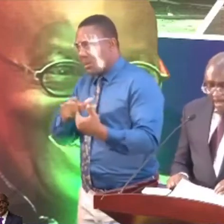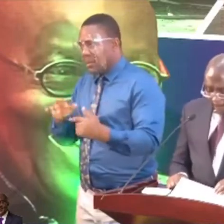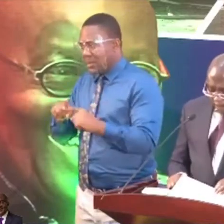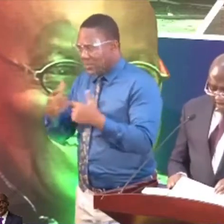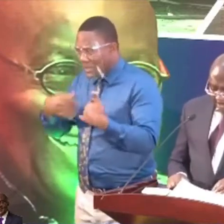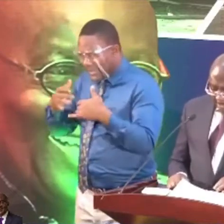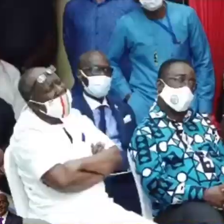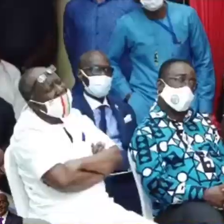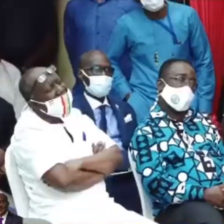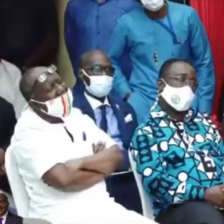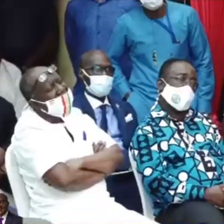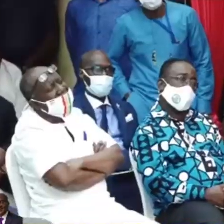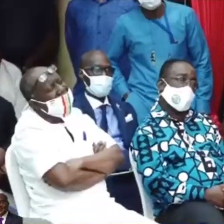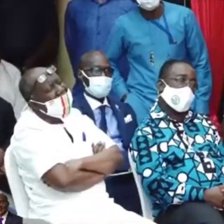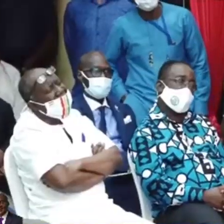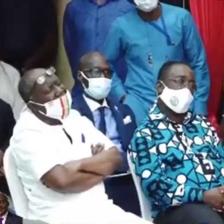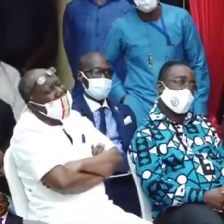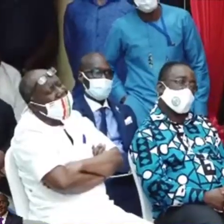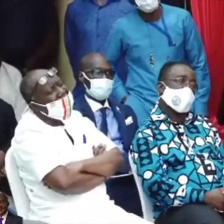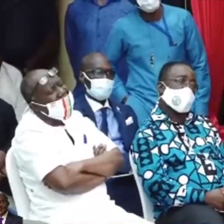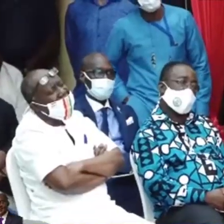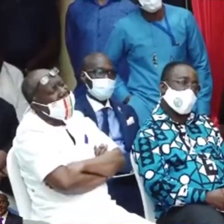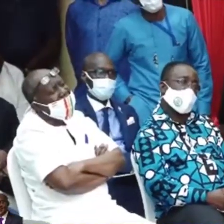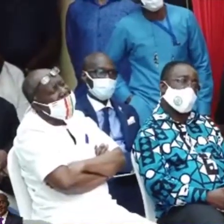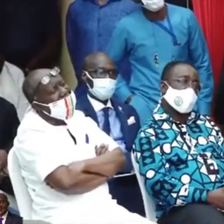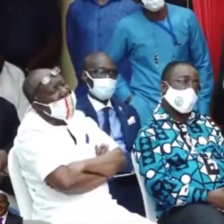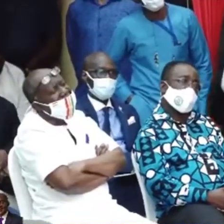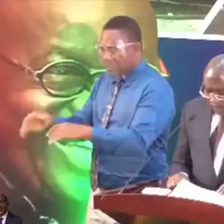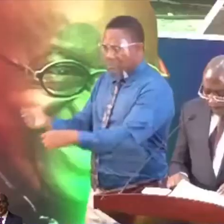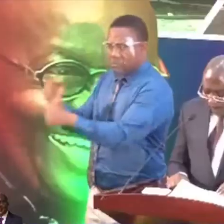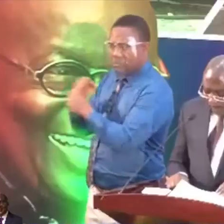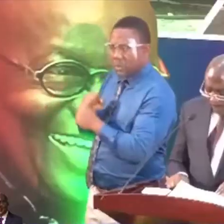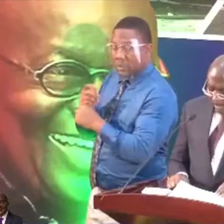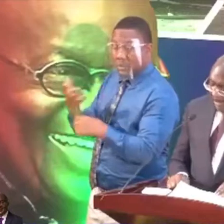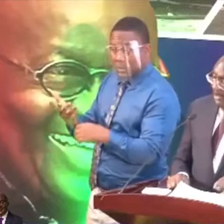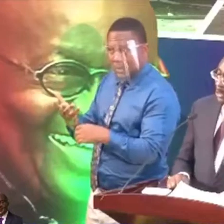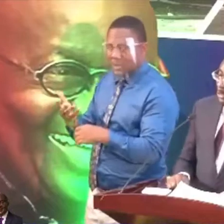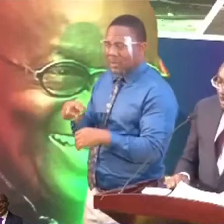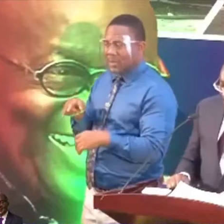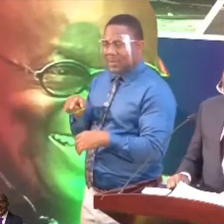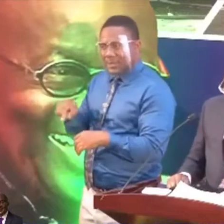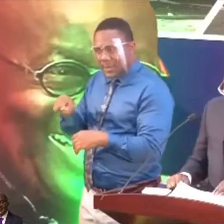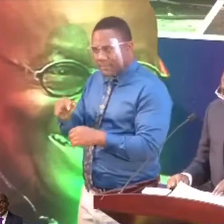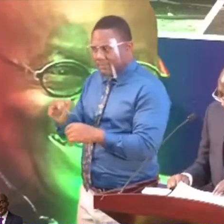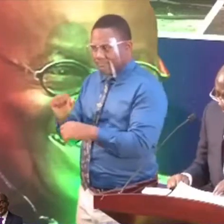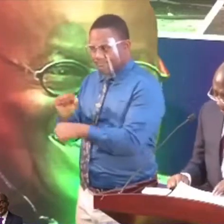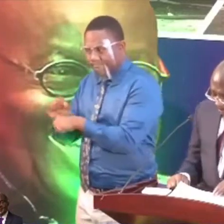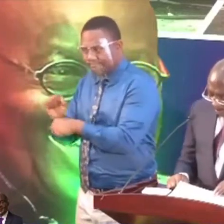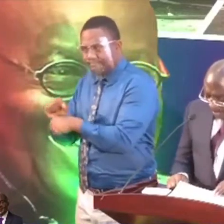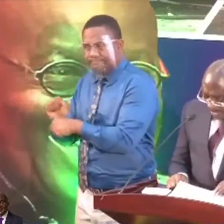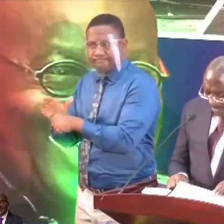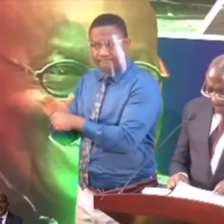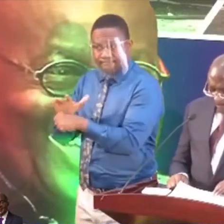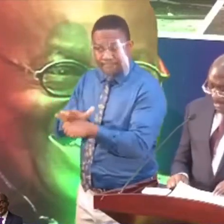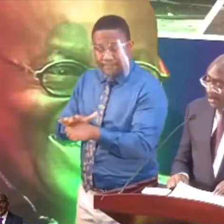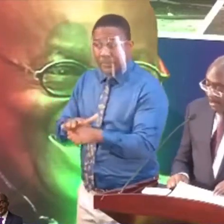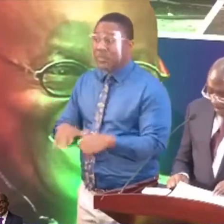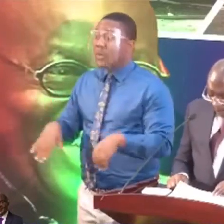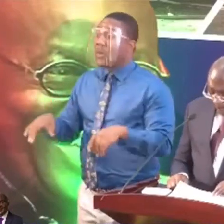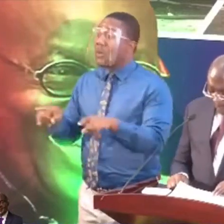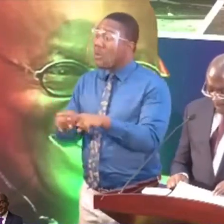many projects that our government inherited. We have also put in place a solid base of